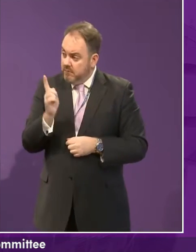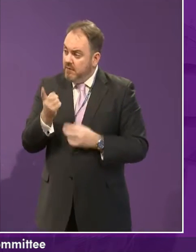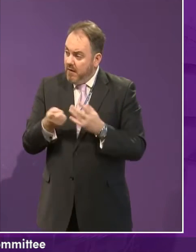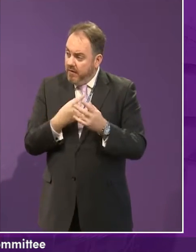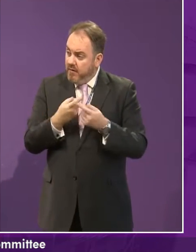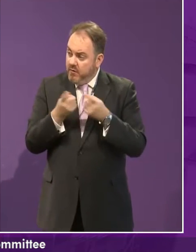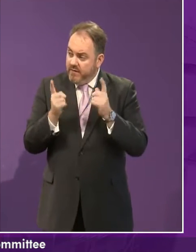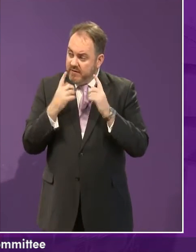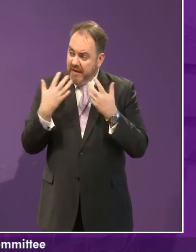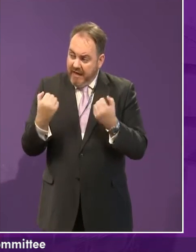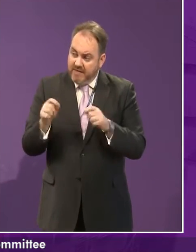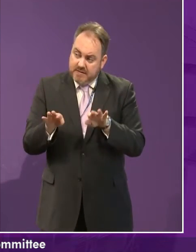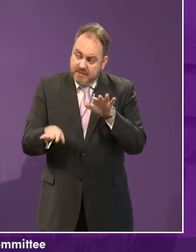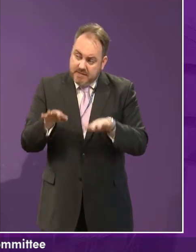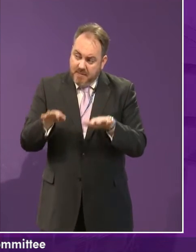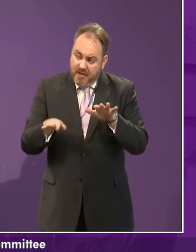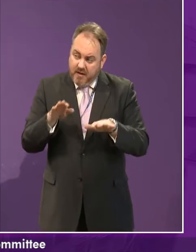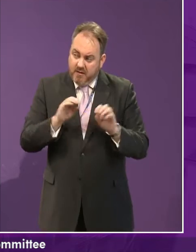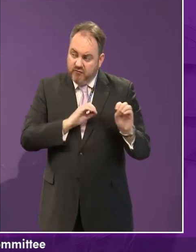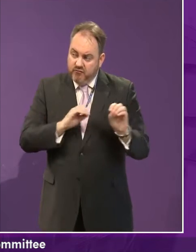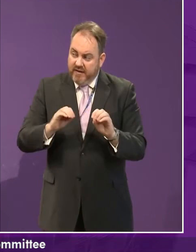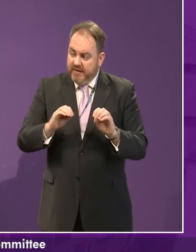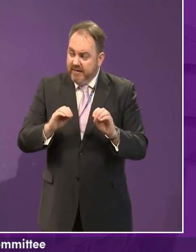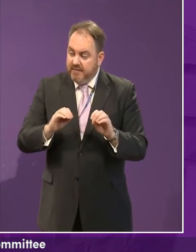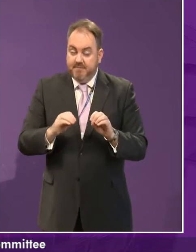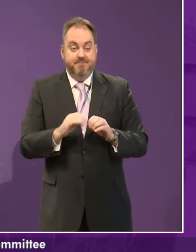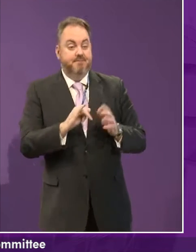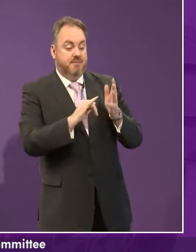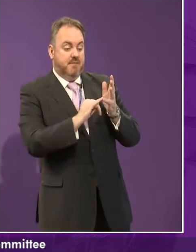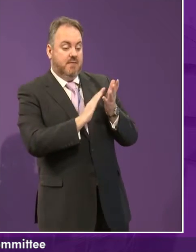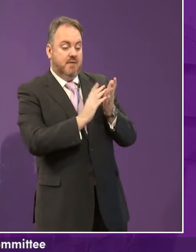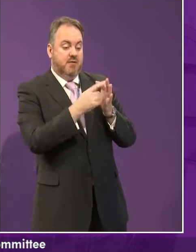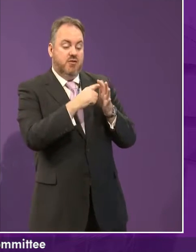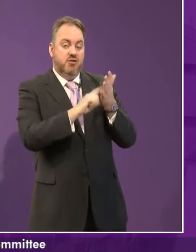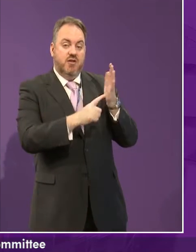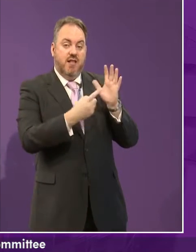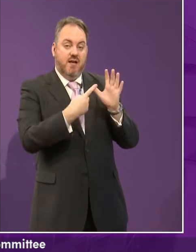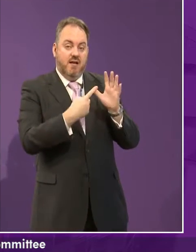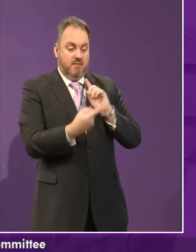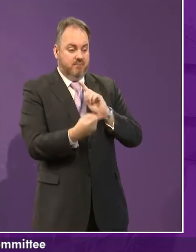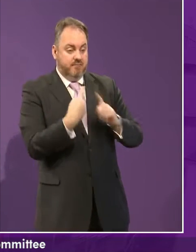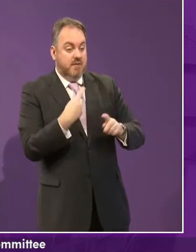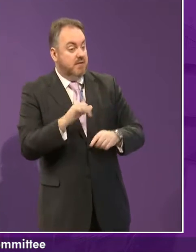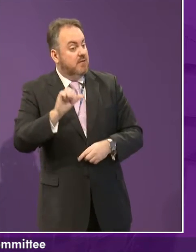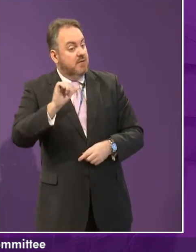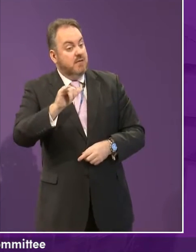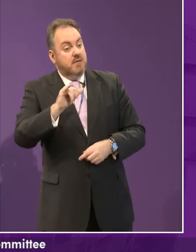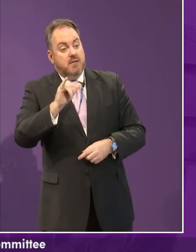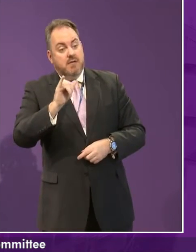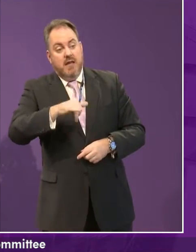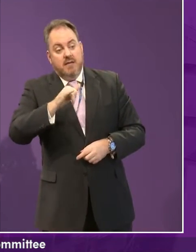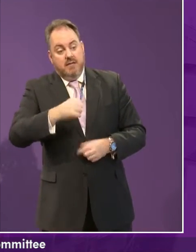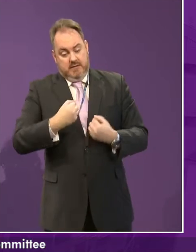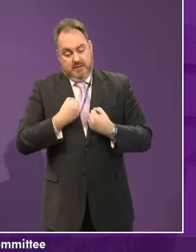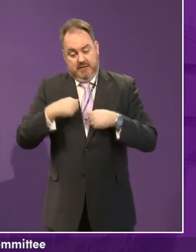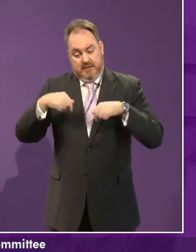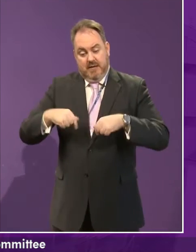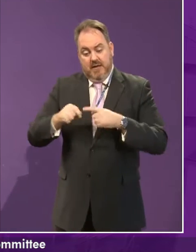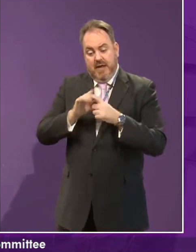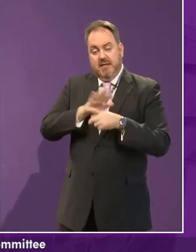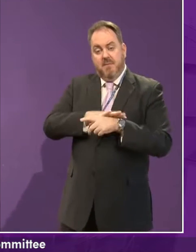type of awareness training? Yeah, absolutely. We'll very much similar to what Anne's outlined at Edinburgh.